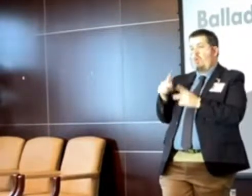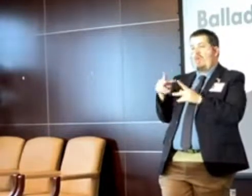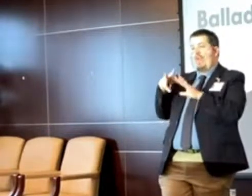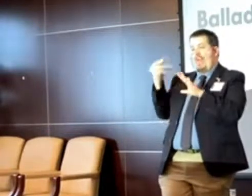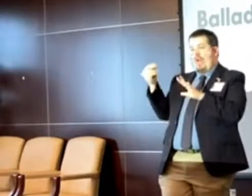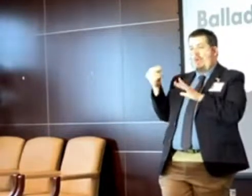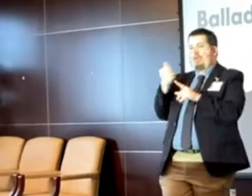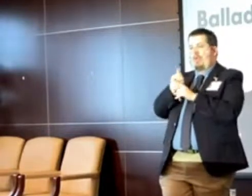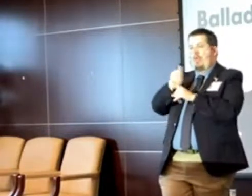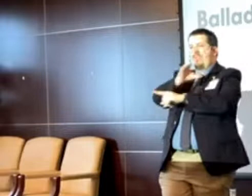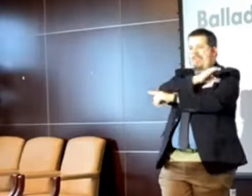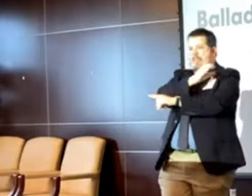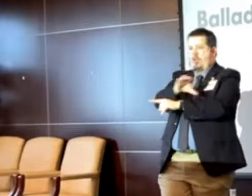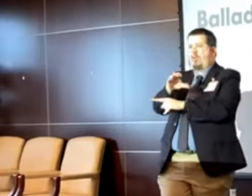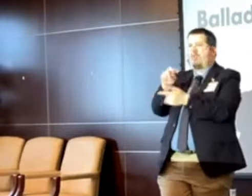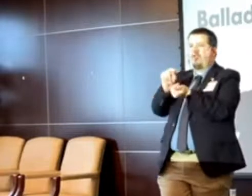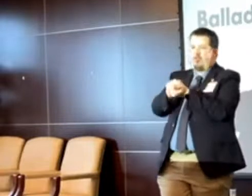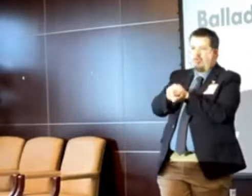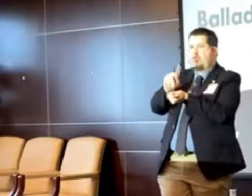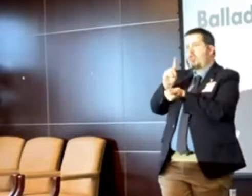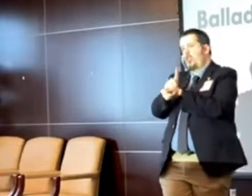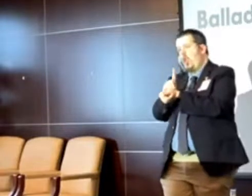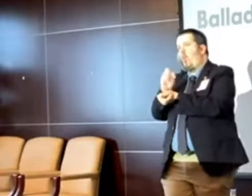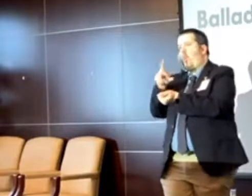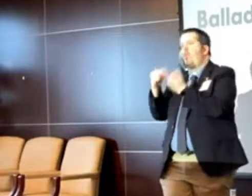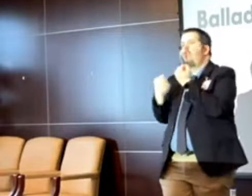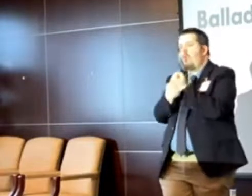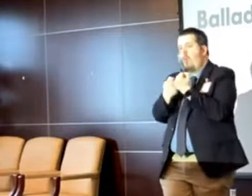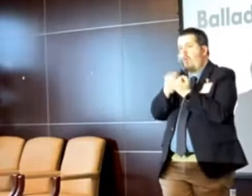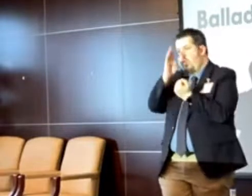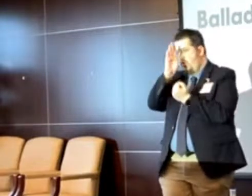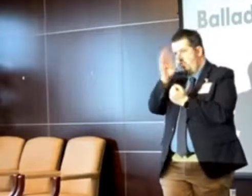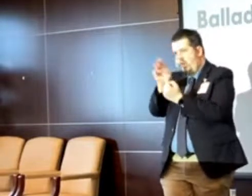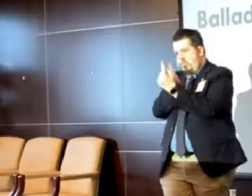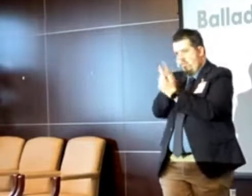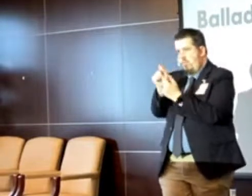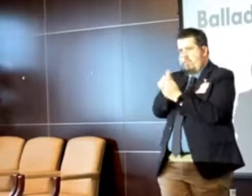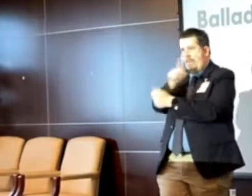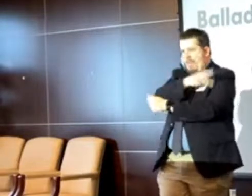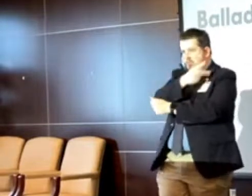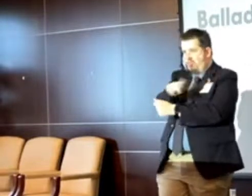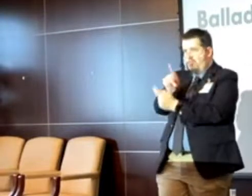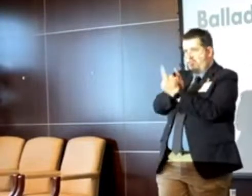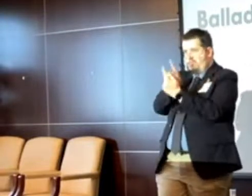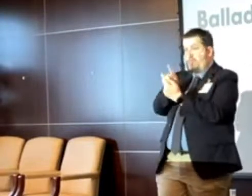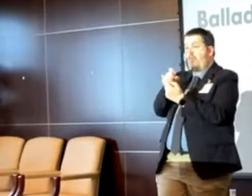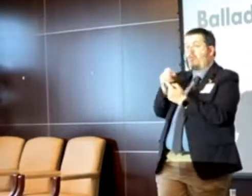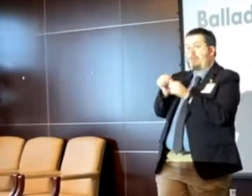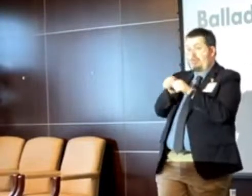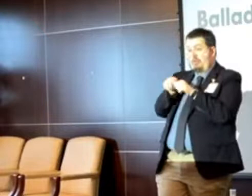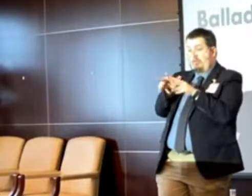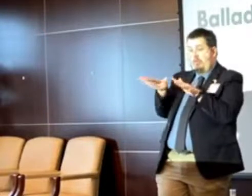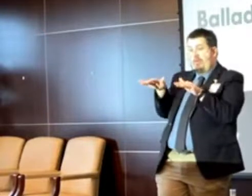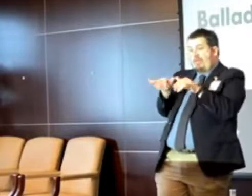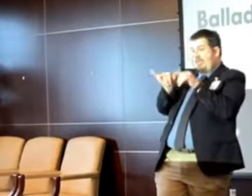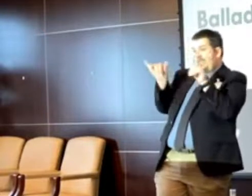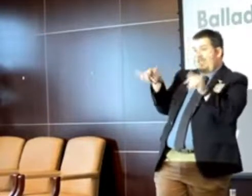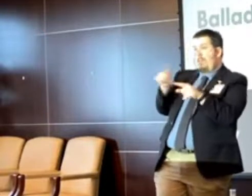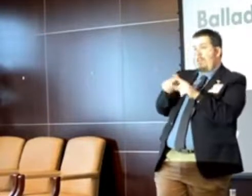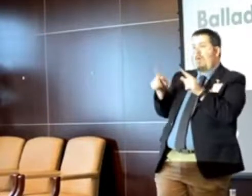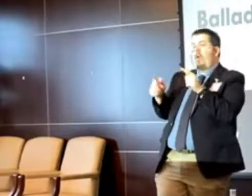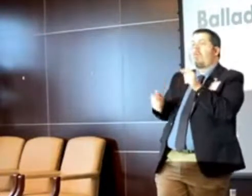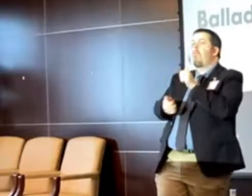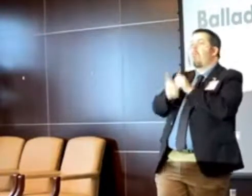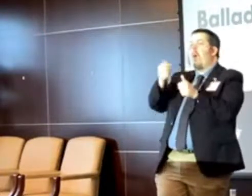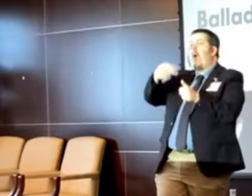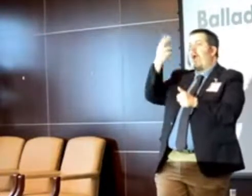out are clinical or clinical support, direct clinical support, and it is spread throughout the system, but by far